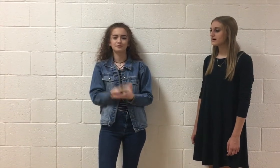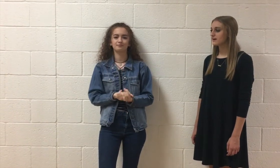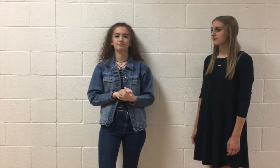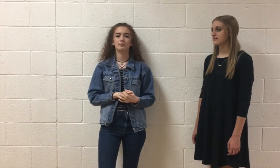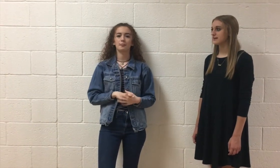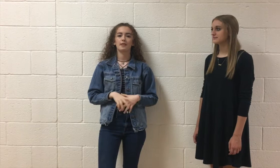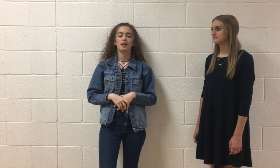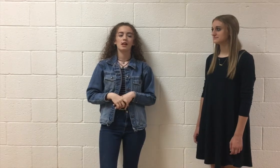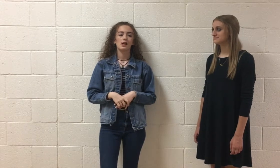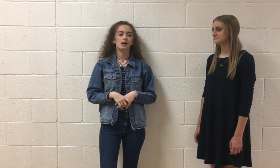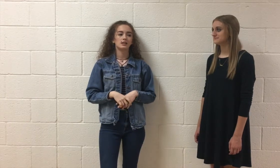are hearing.